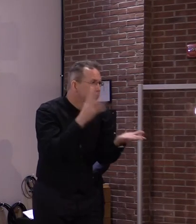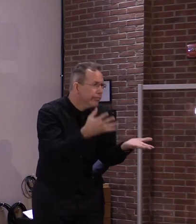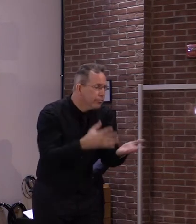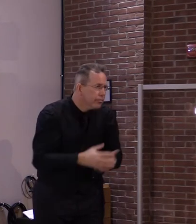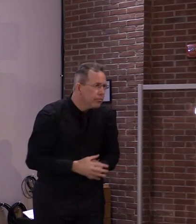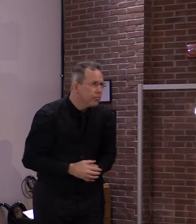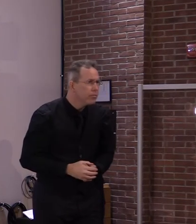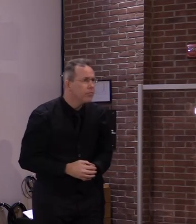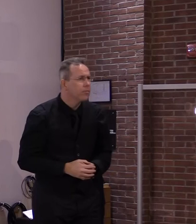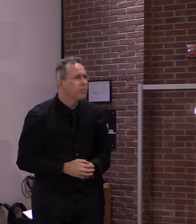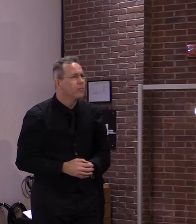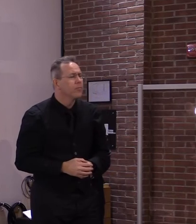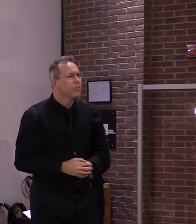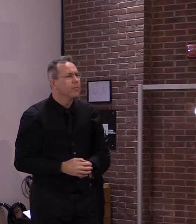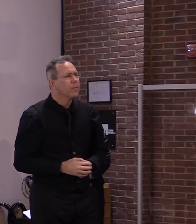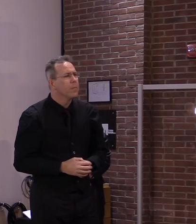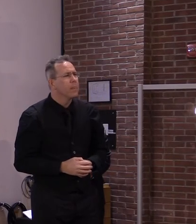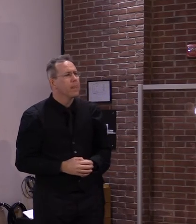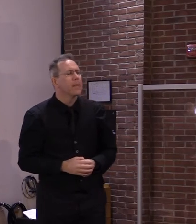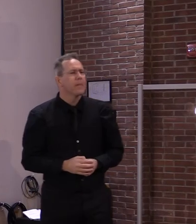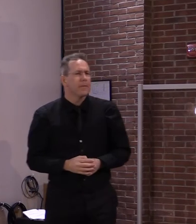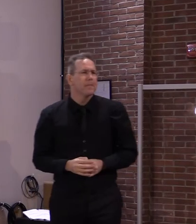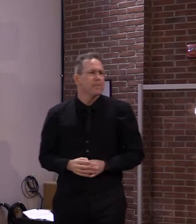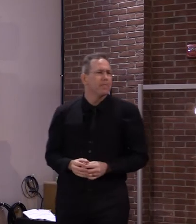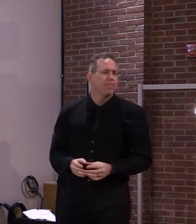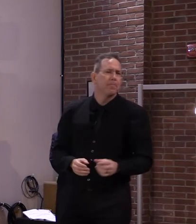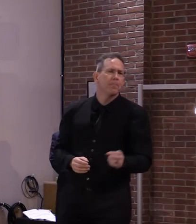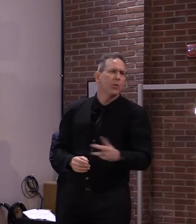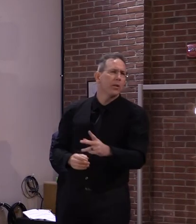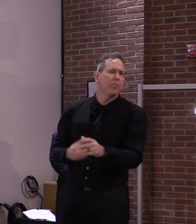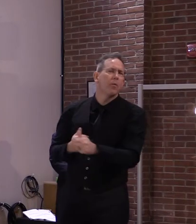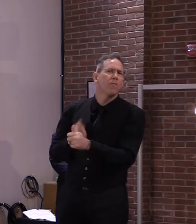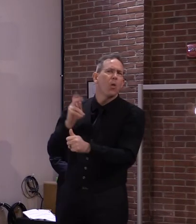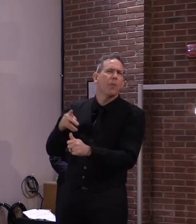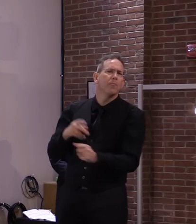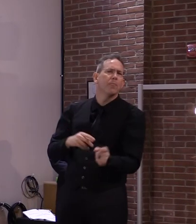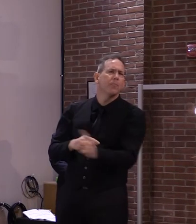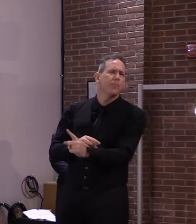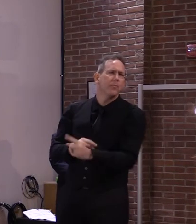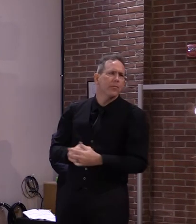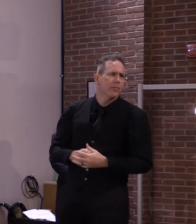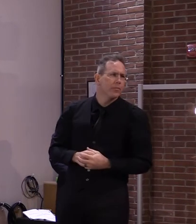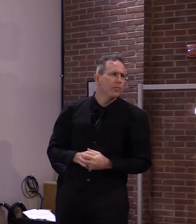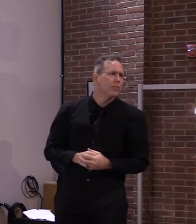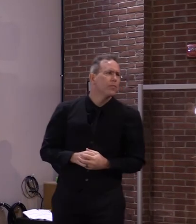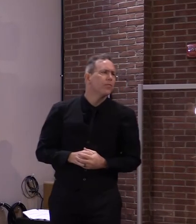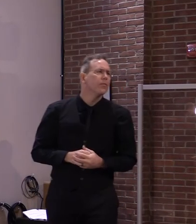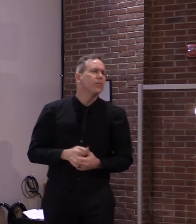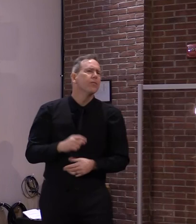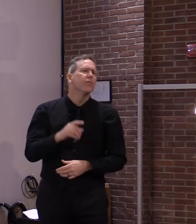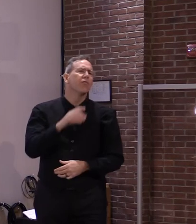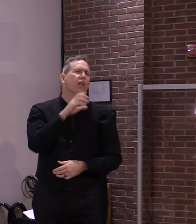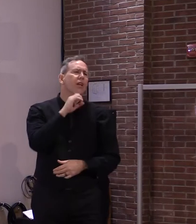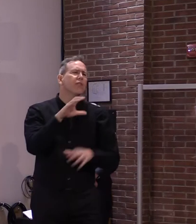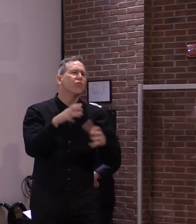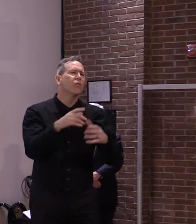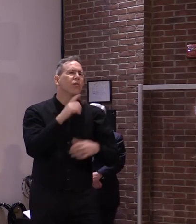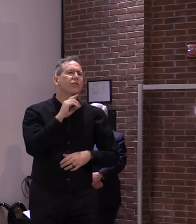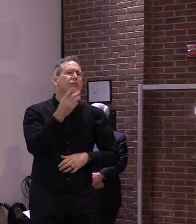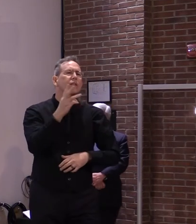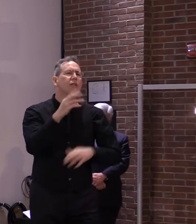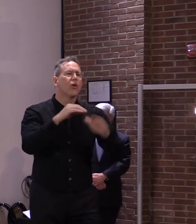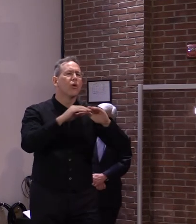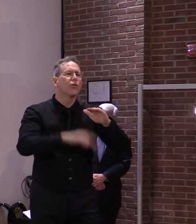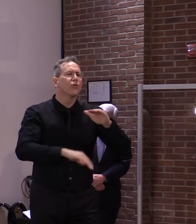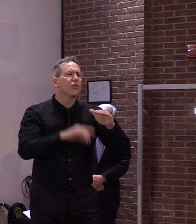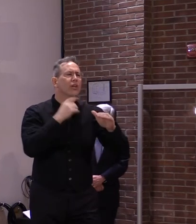and then i guess the broadest follow-up i have where do we stand with youth under the age of 16 being able to get vaccinated has the cdc given any indication of when some of